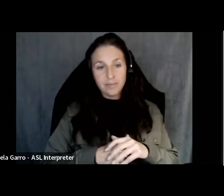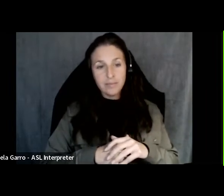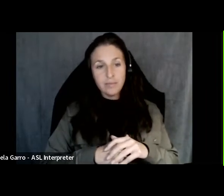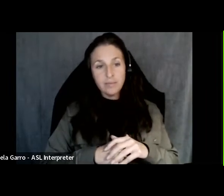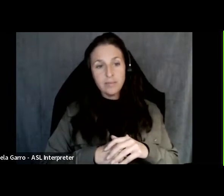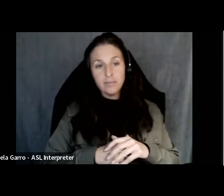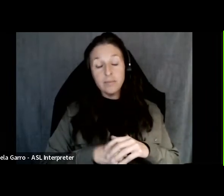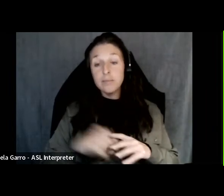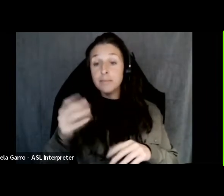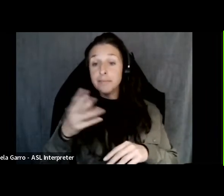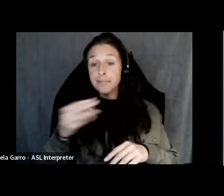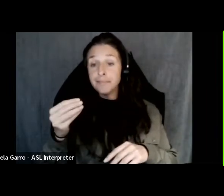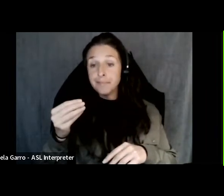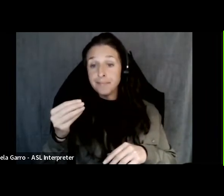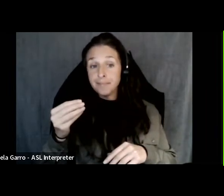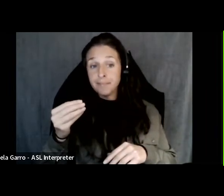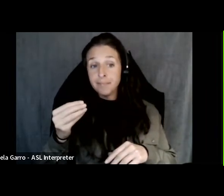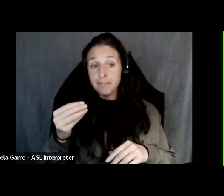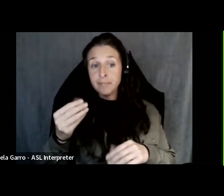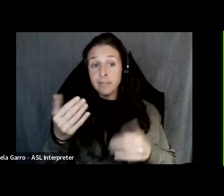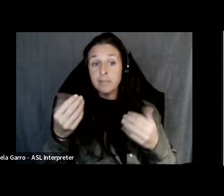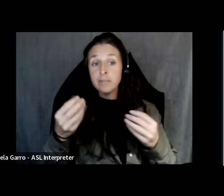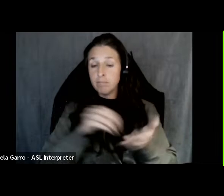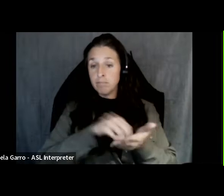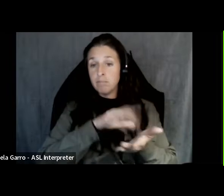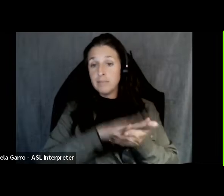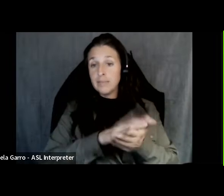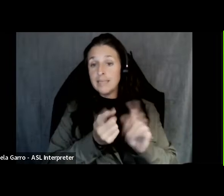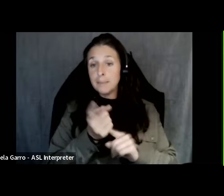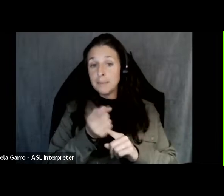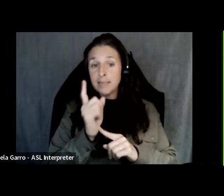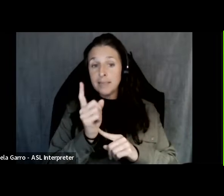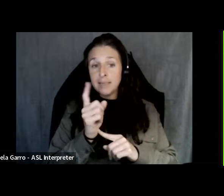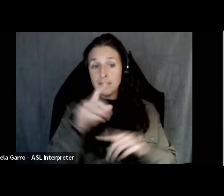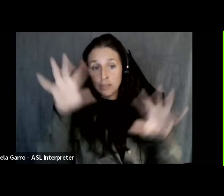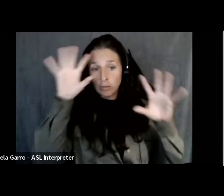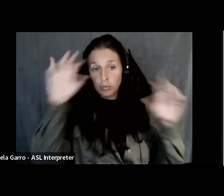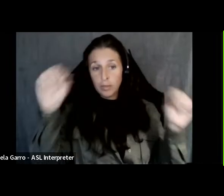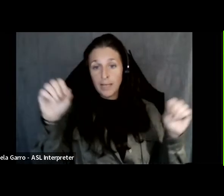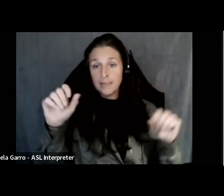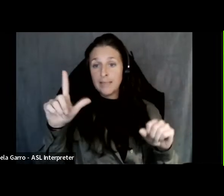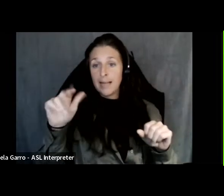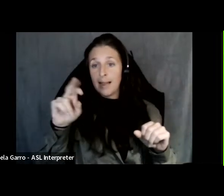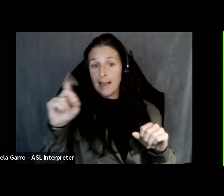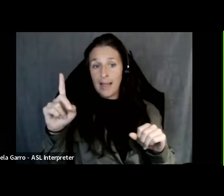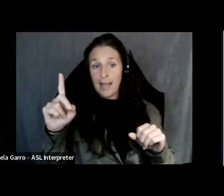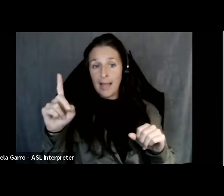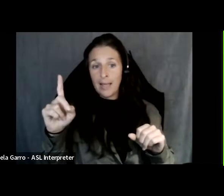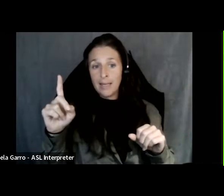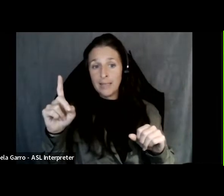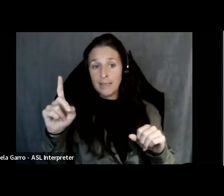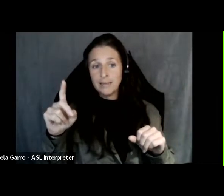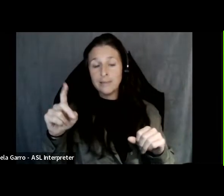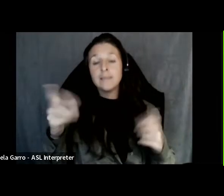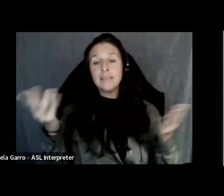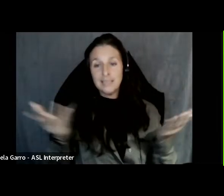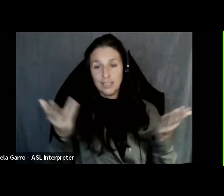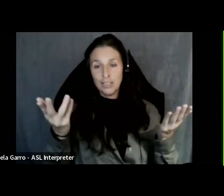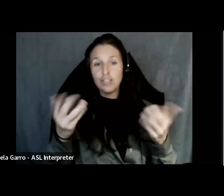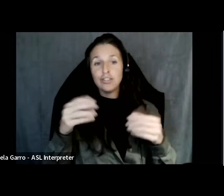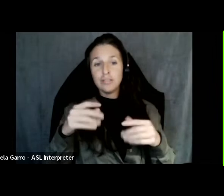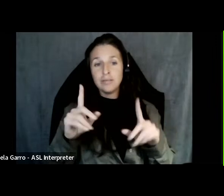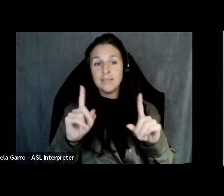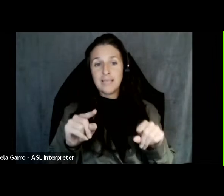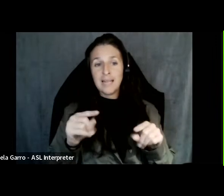And let the minutes note that President Land is in attendance. And